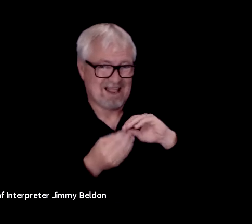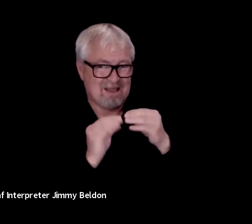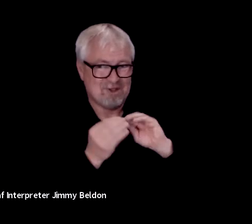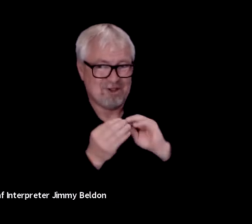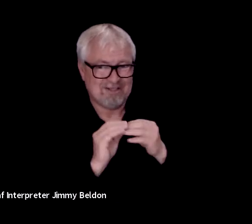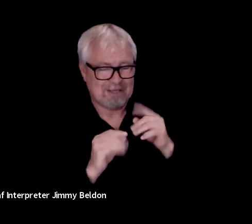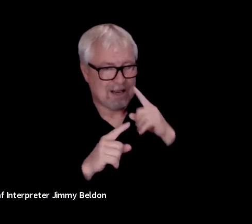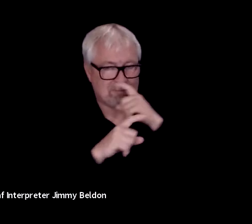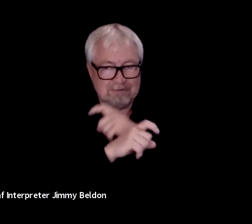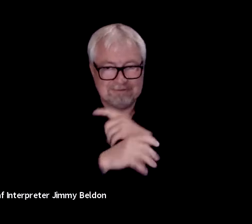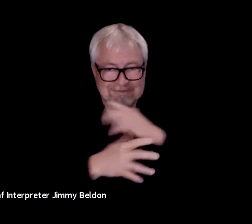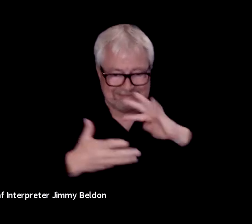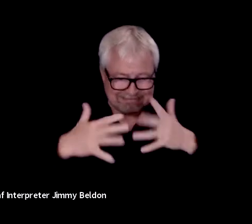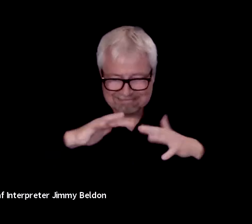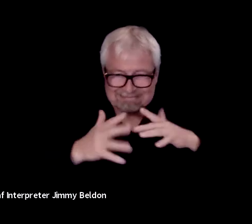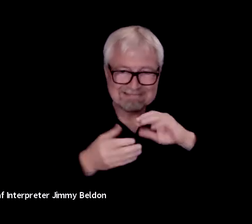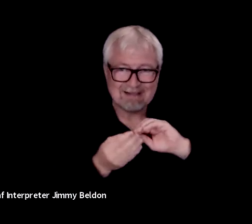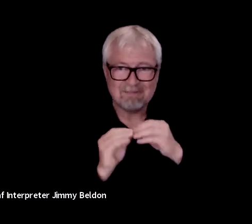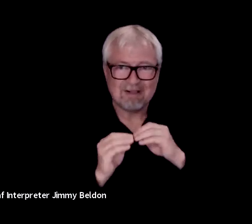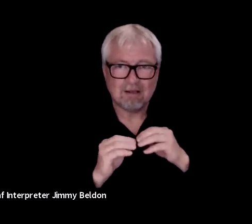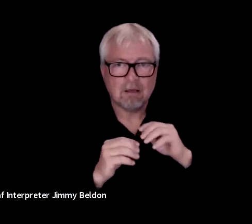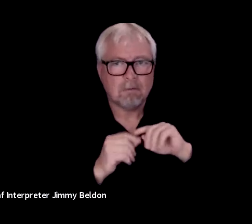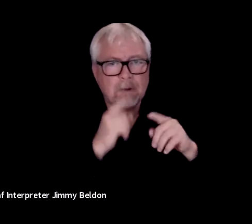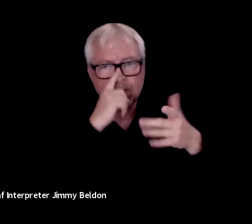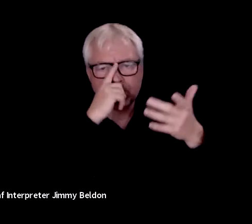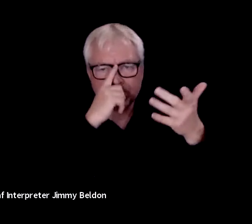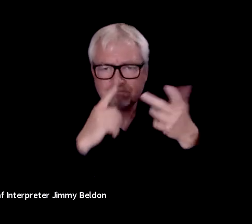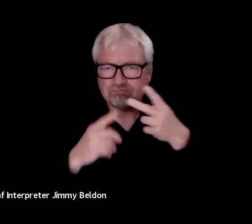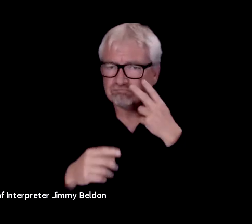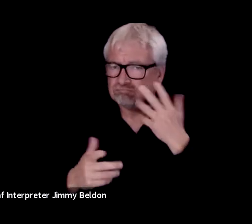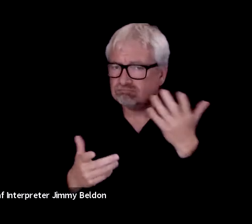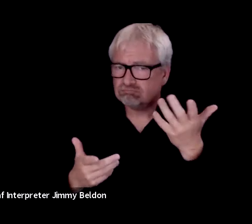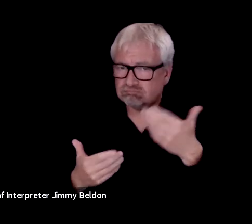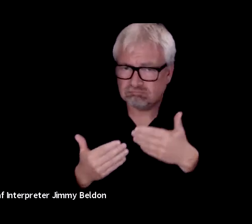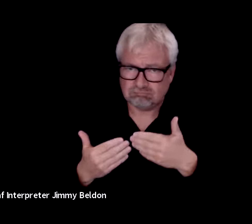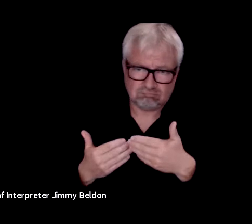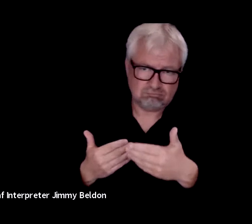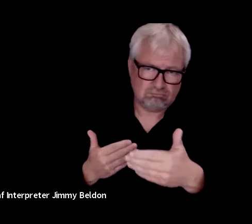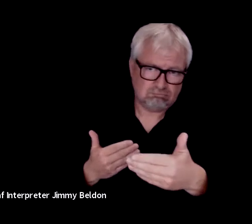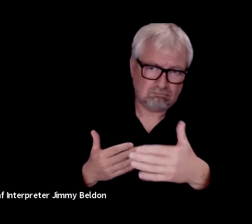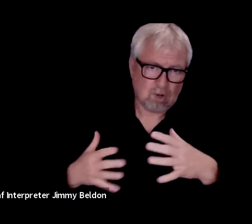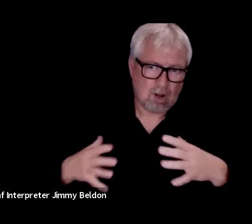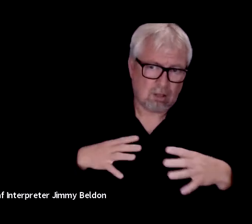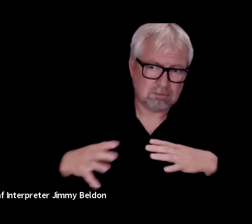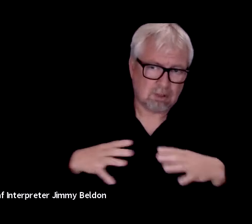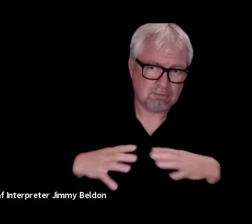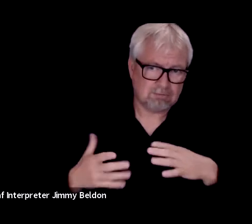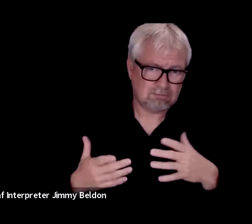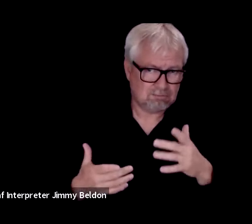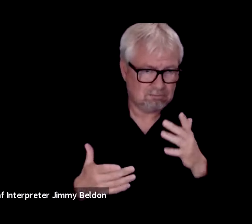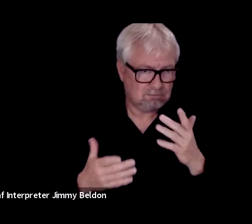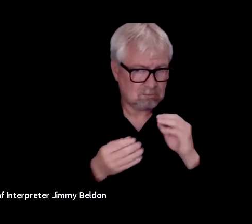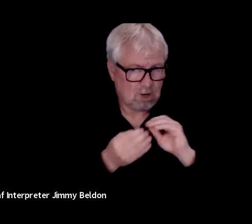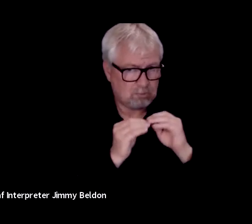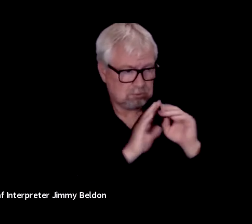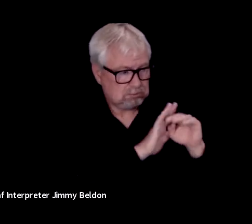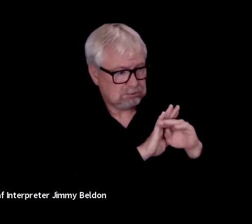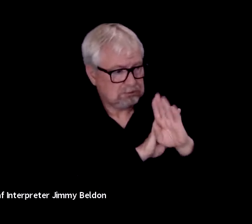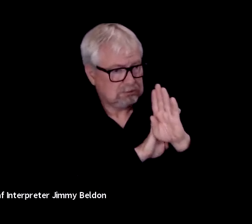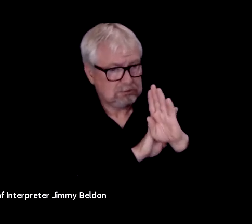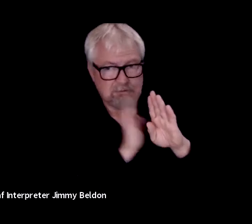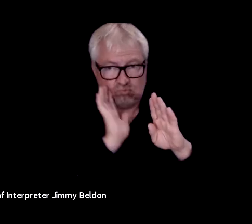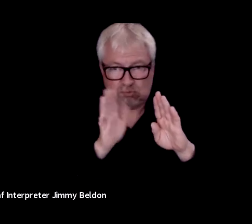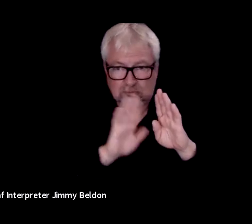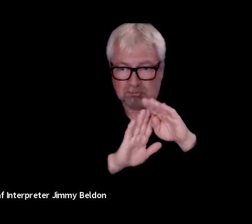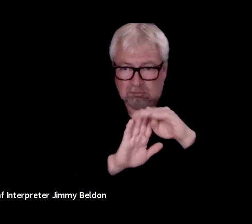is progressing, whether or not you feel like we've hit a plateau, and also just sort of what's been different. Obviously, a number of things with the vaccine about